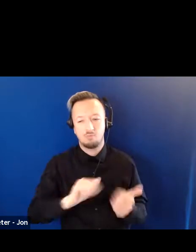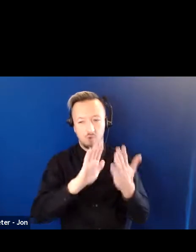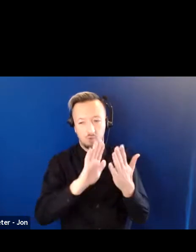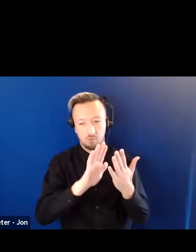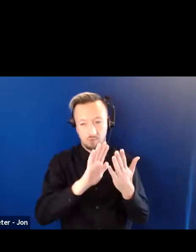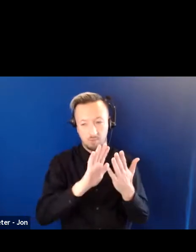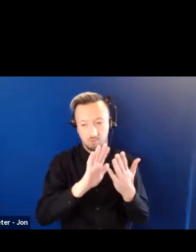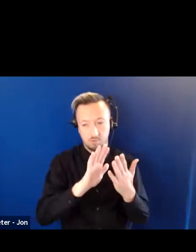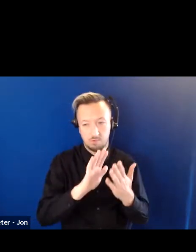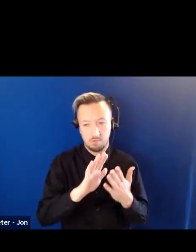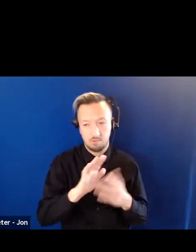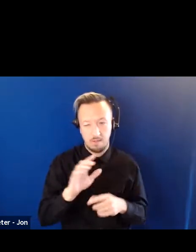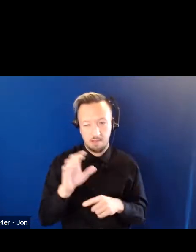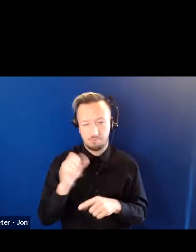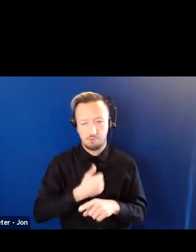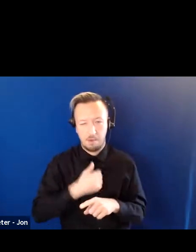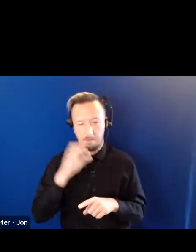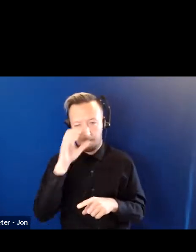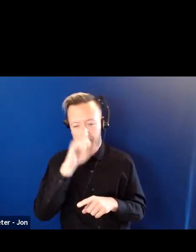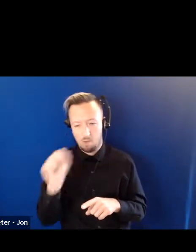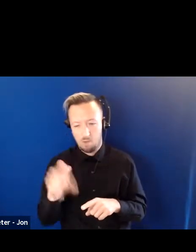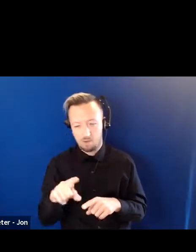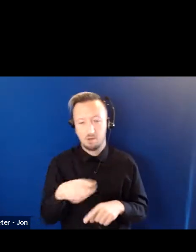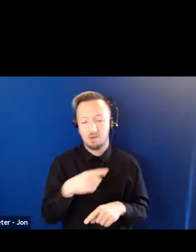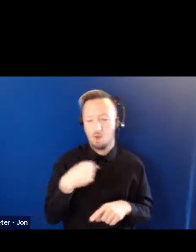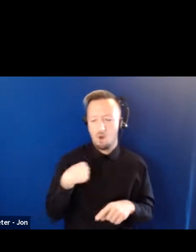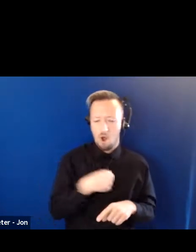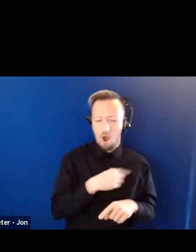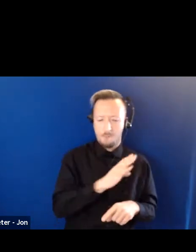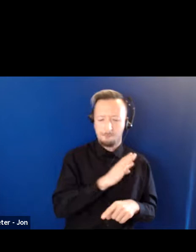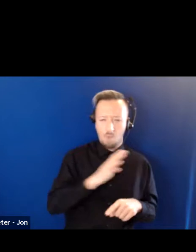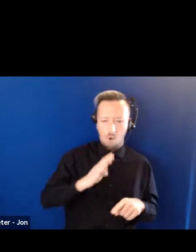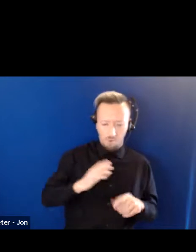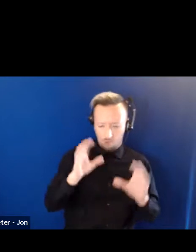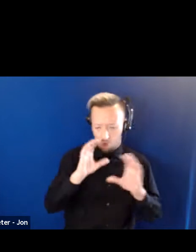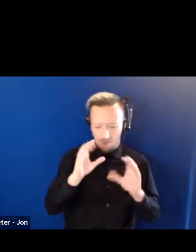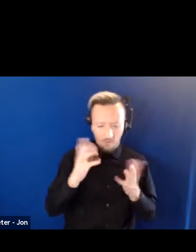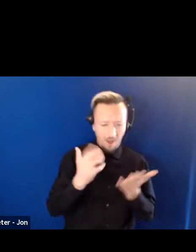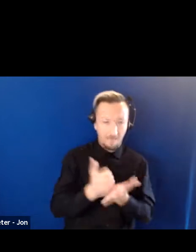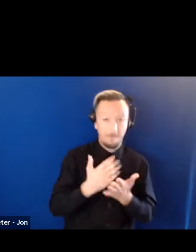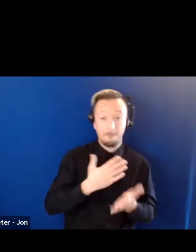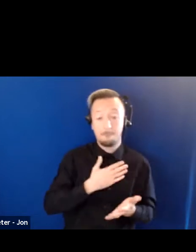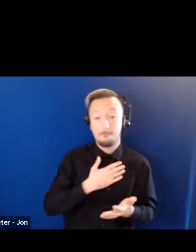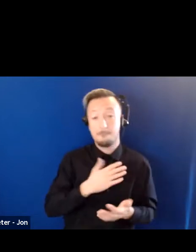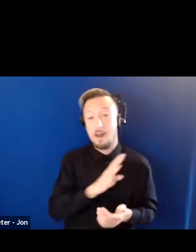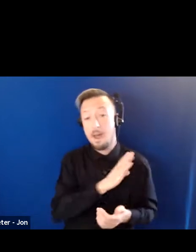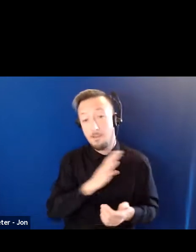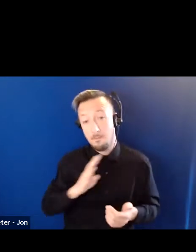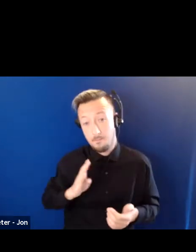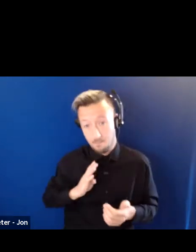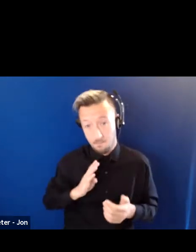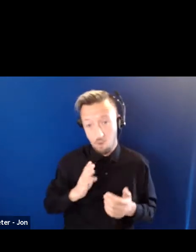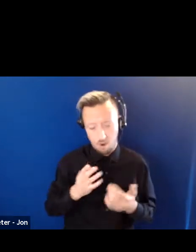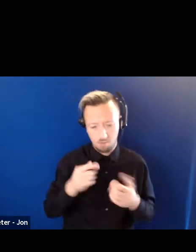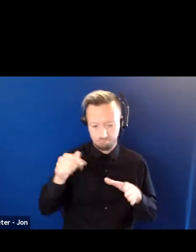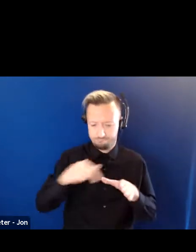and helpful, in particular to our board. Again, my board is